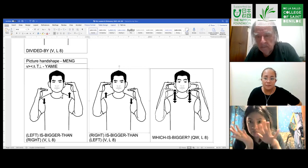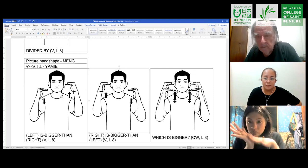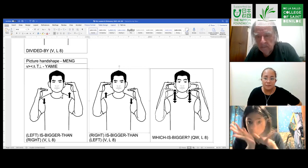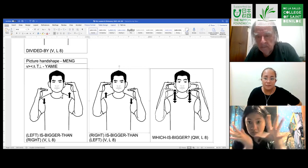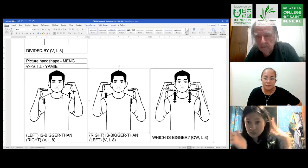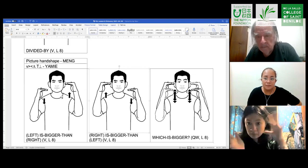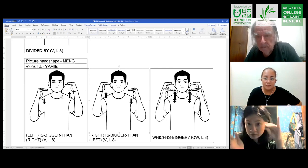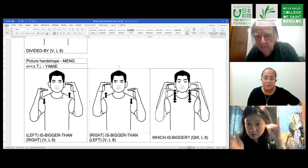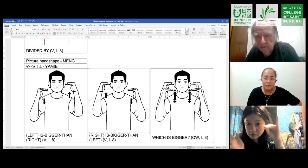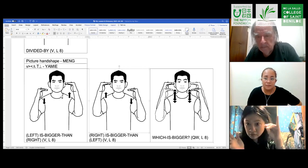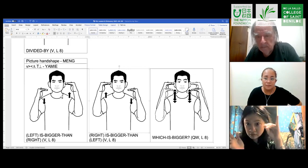Wait 1 second.